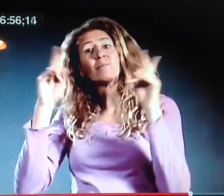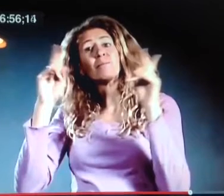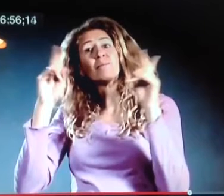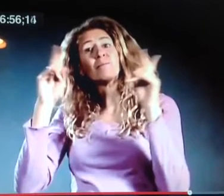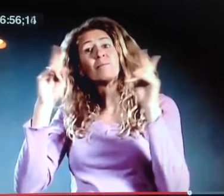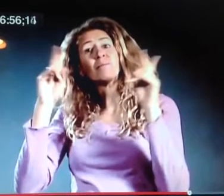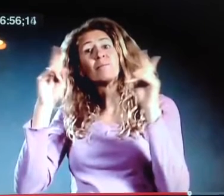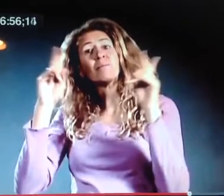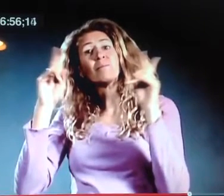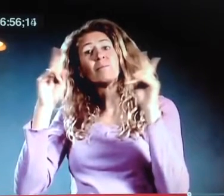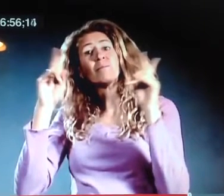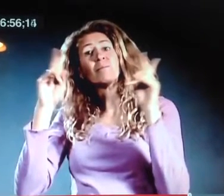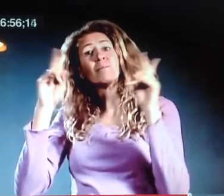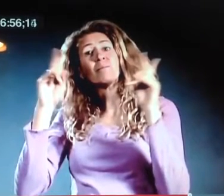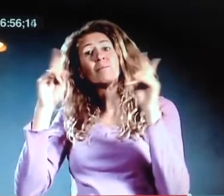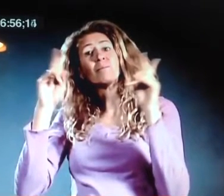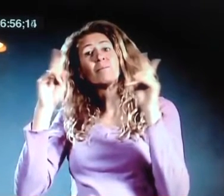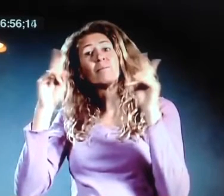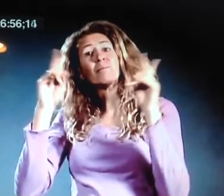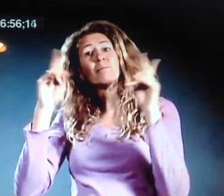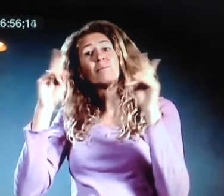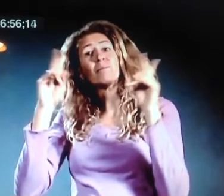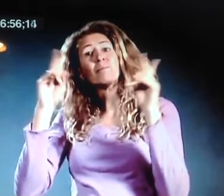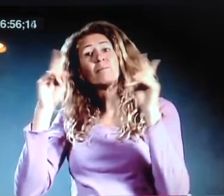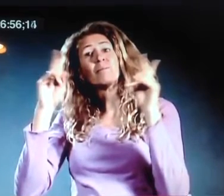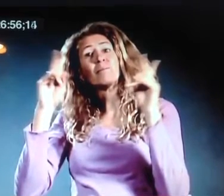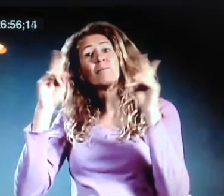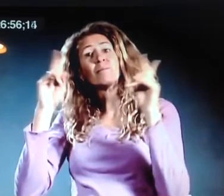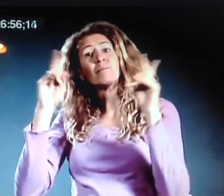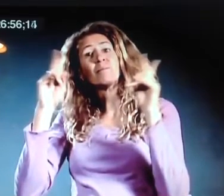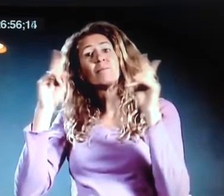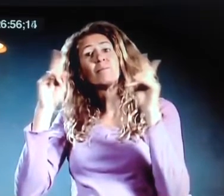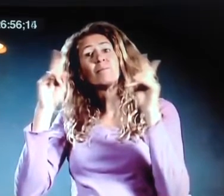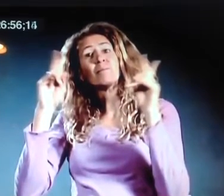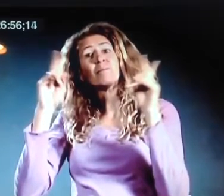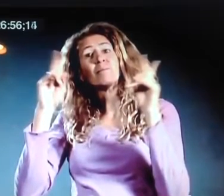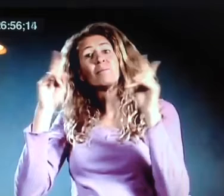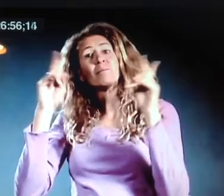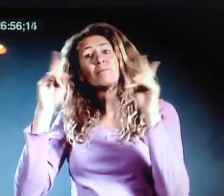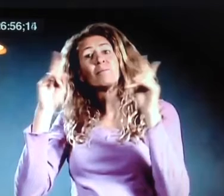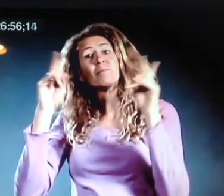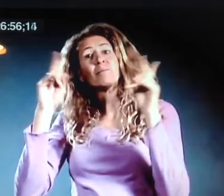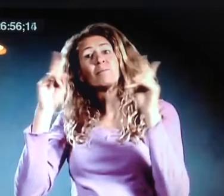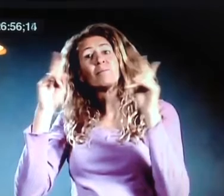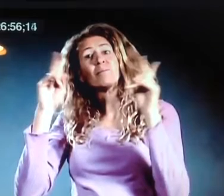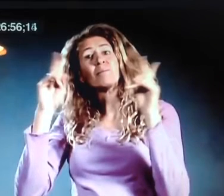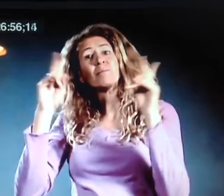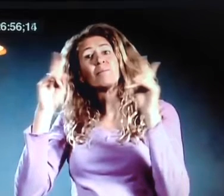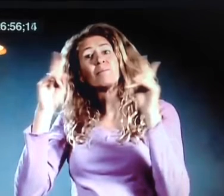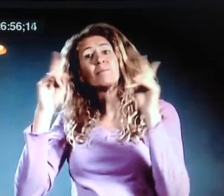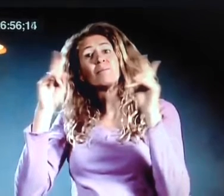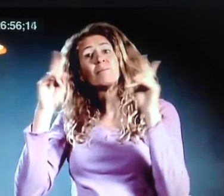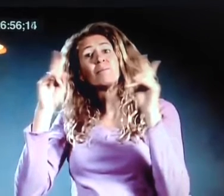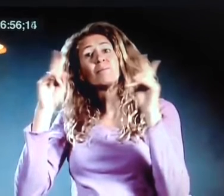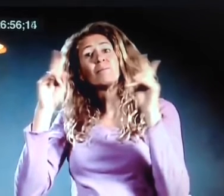And I also realized that one of the other things that I had was insects, like ants. They would come and try to take it over